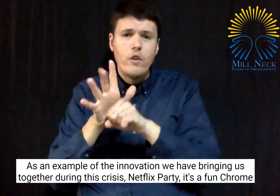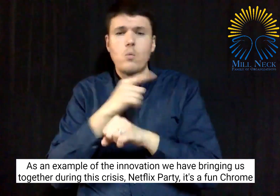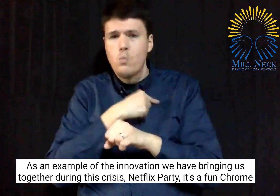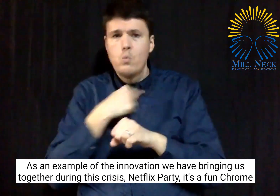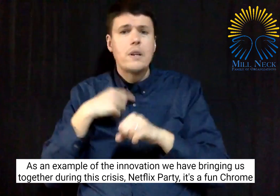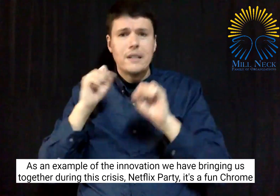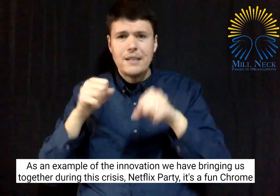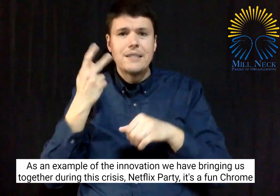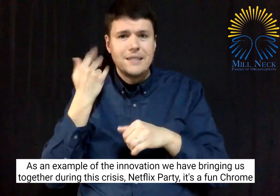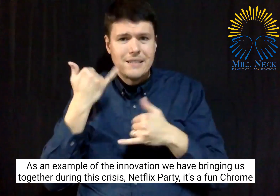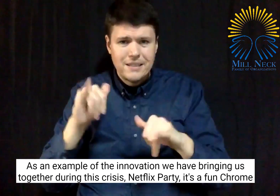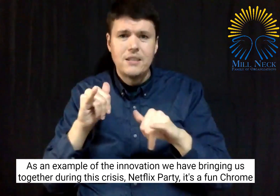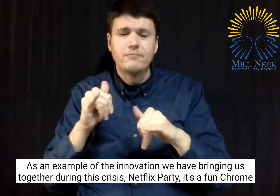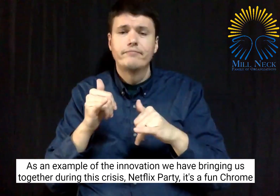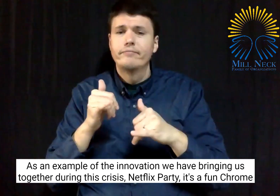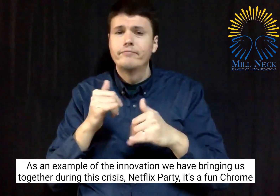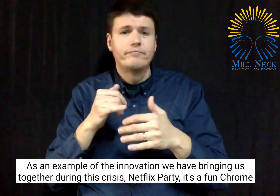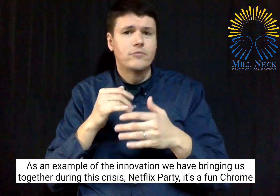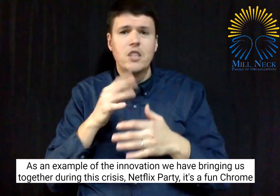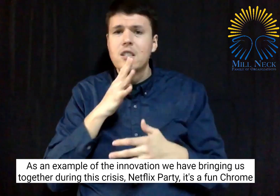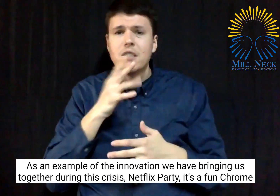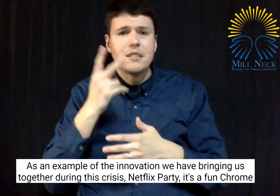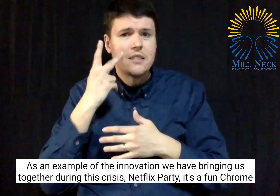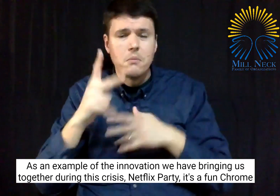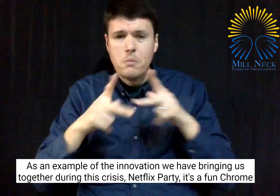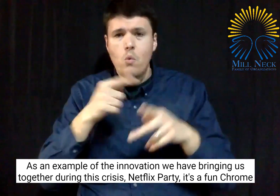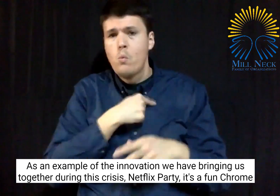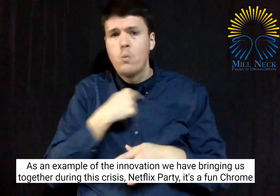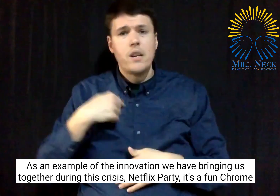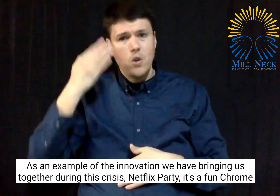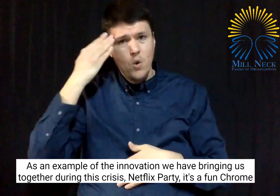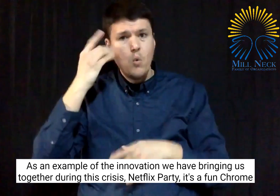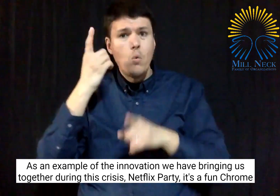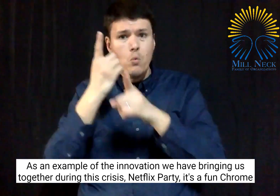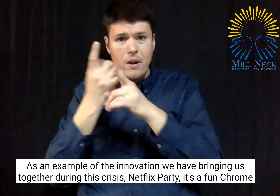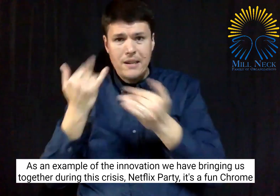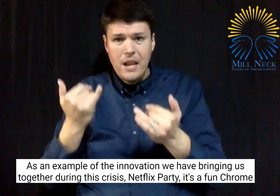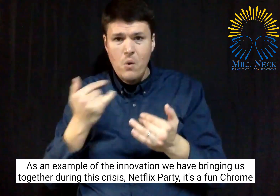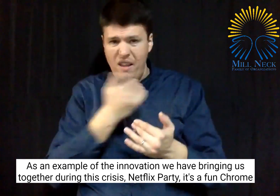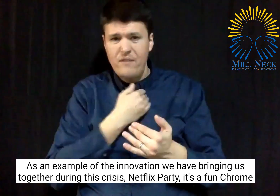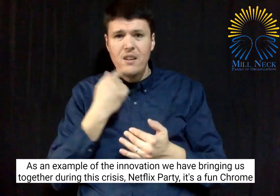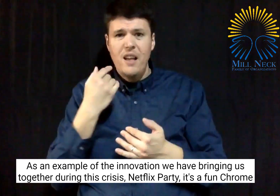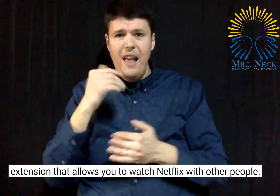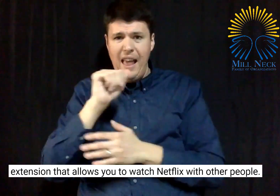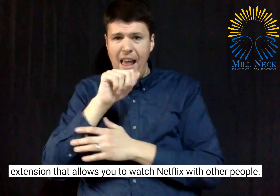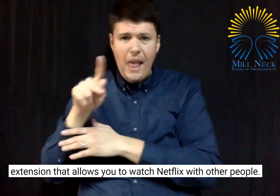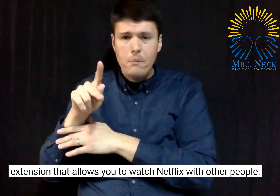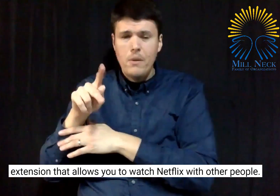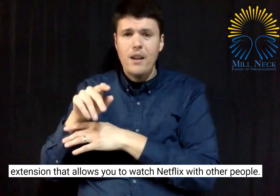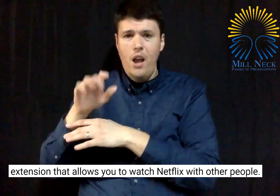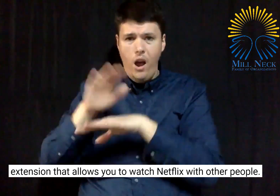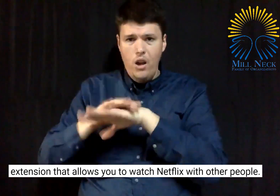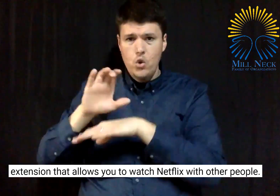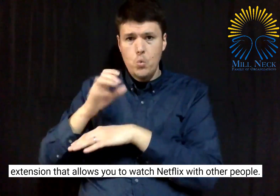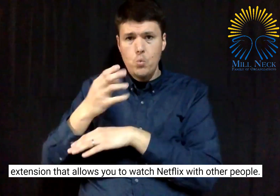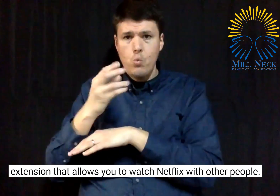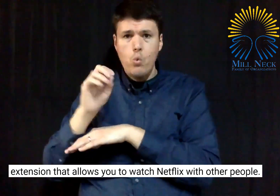example of the innovation we have bringing us together during this crisis, Netflix Party. It's a fun Chrome extension that allows you to watch Netflix with other